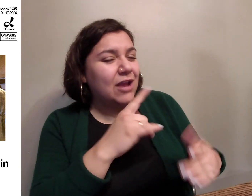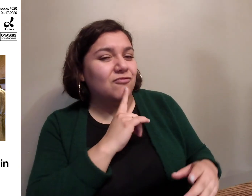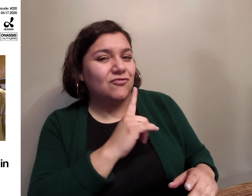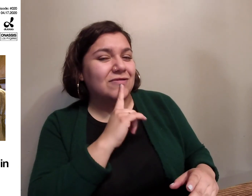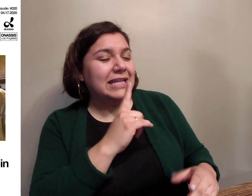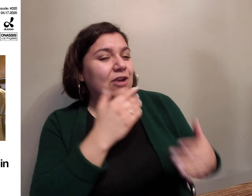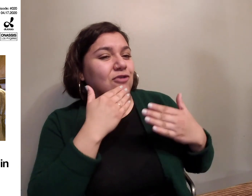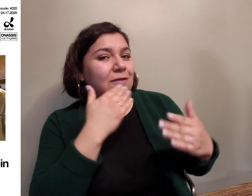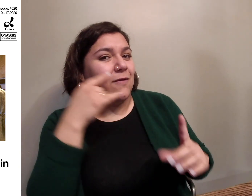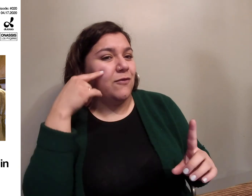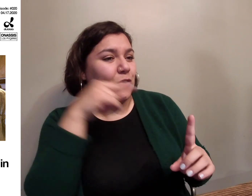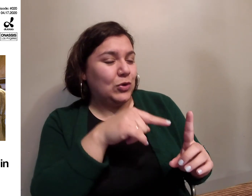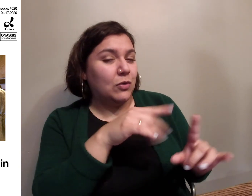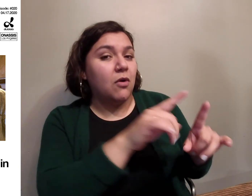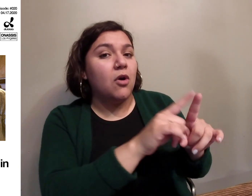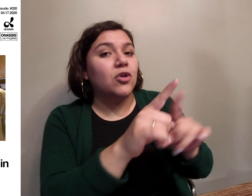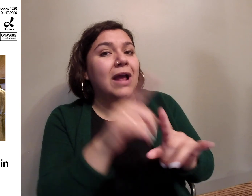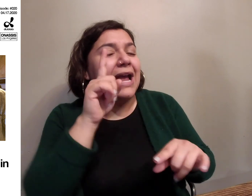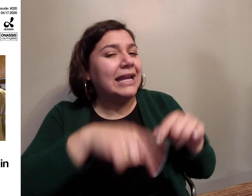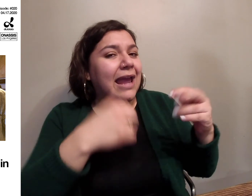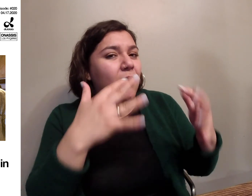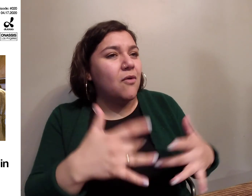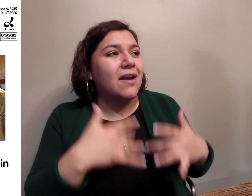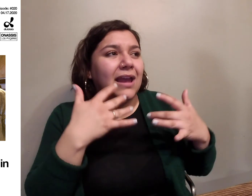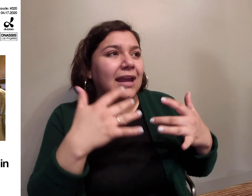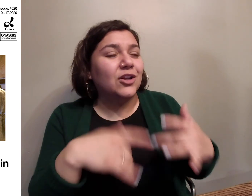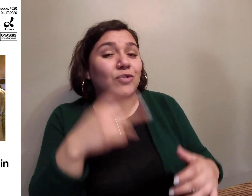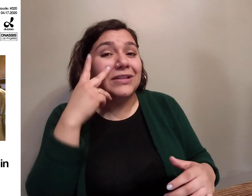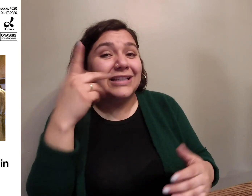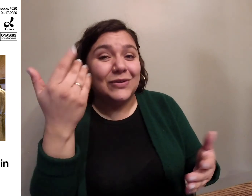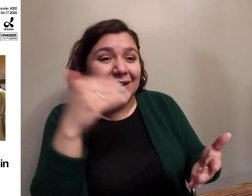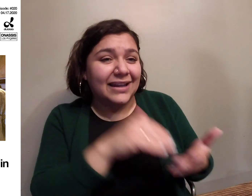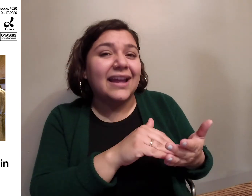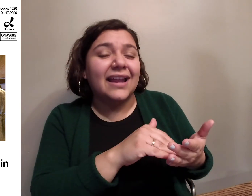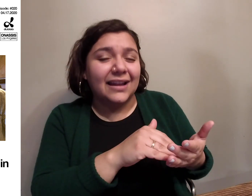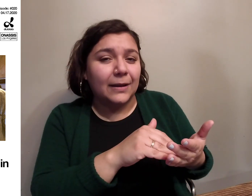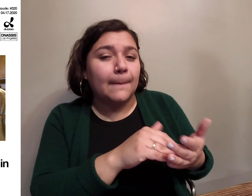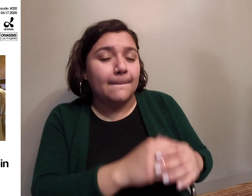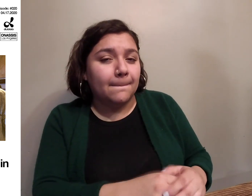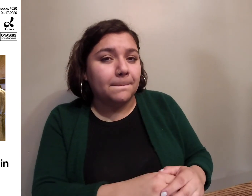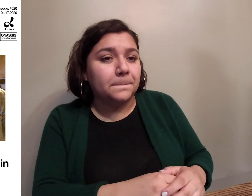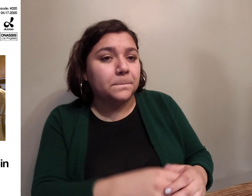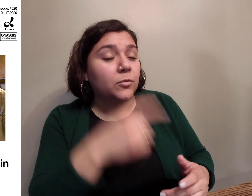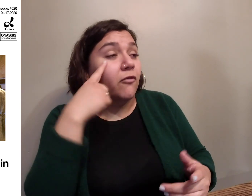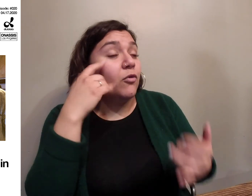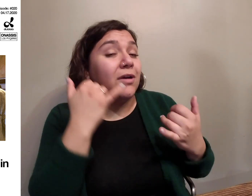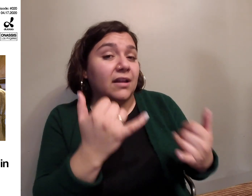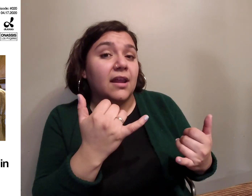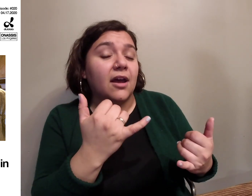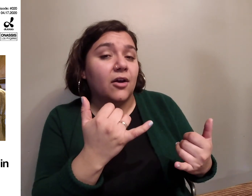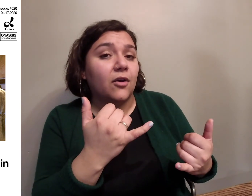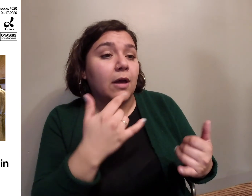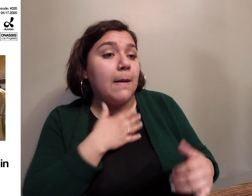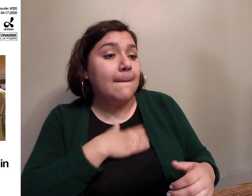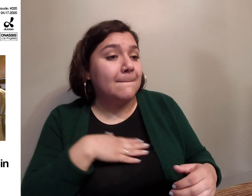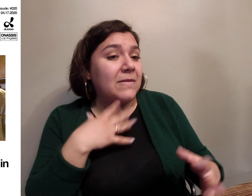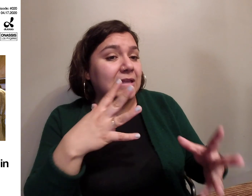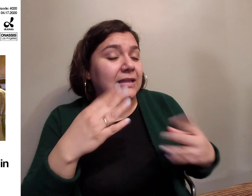I can't wait to see you again. And for the moment, please accept my virtual